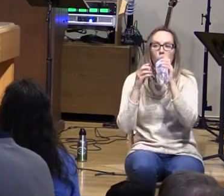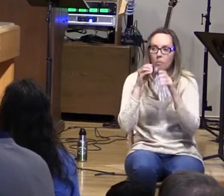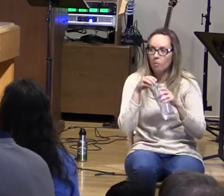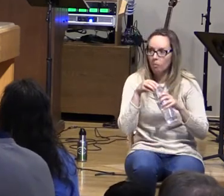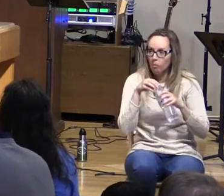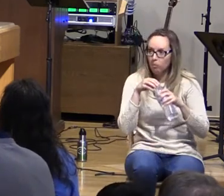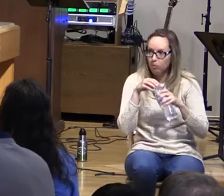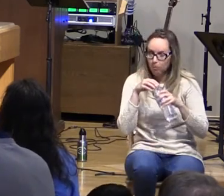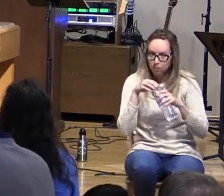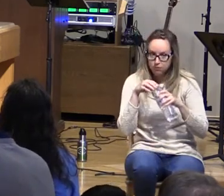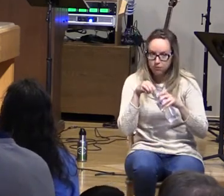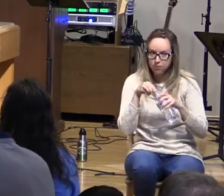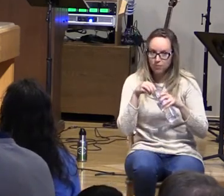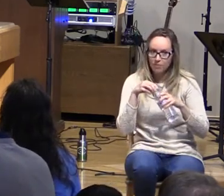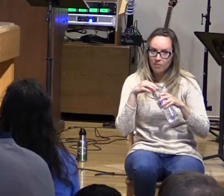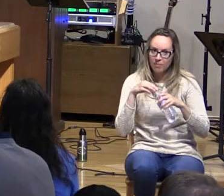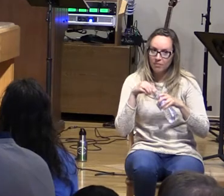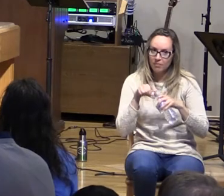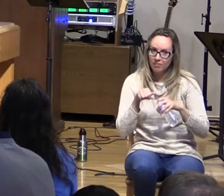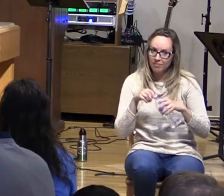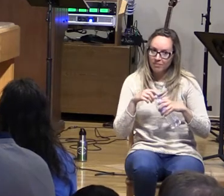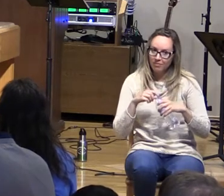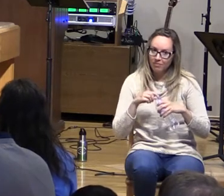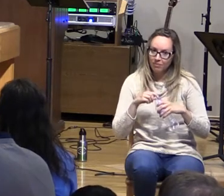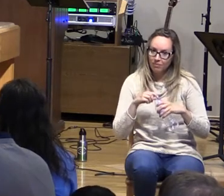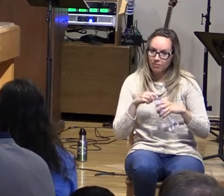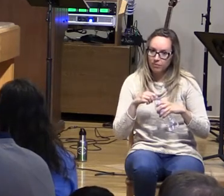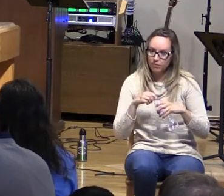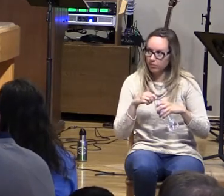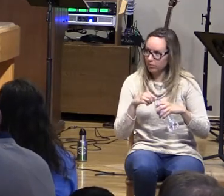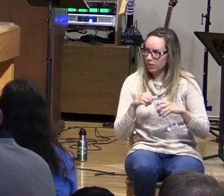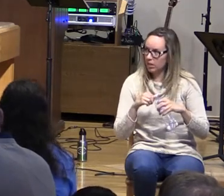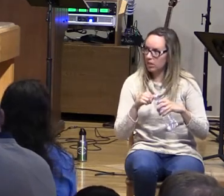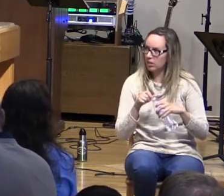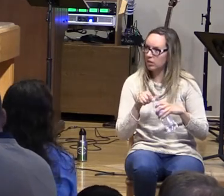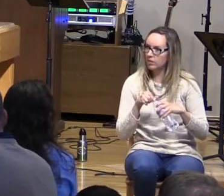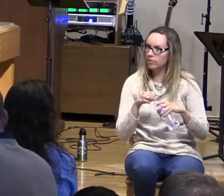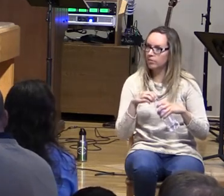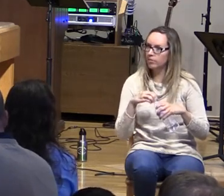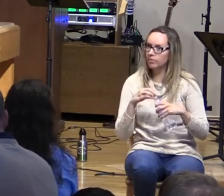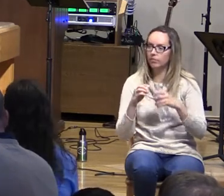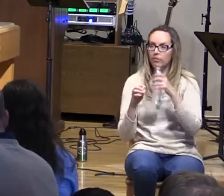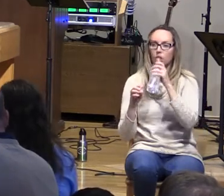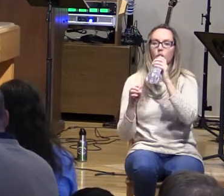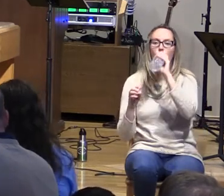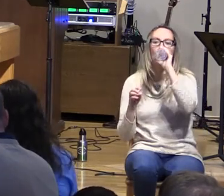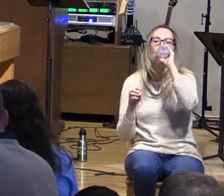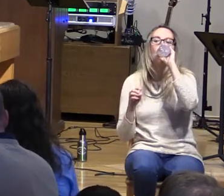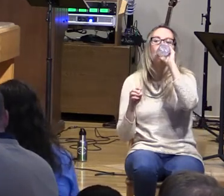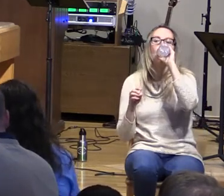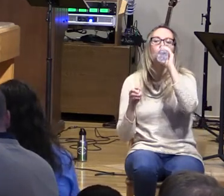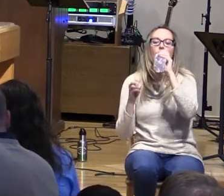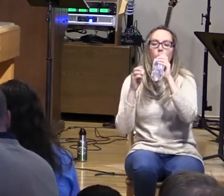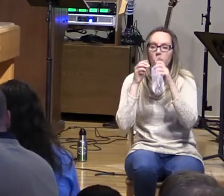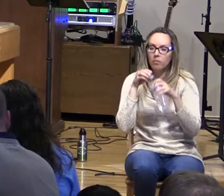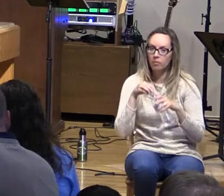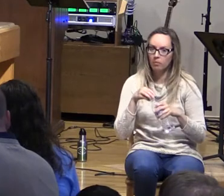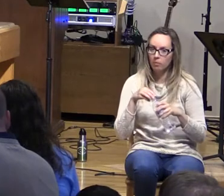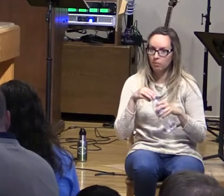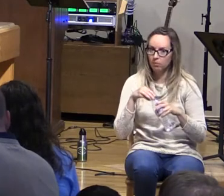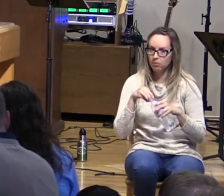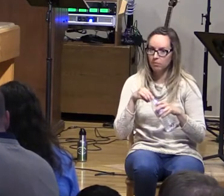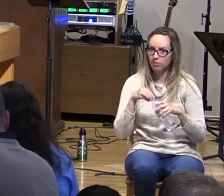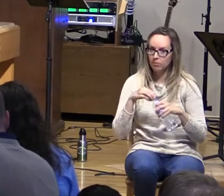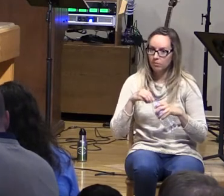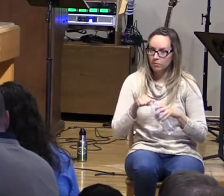I get you to scroll back to the beginning of the questions, and I'll just ask the beginning of the questions. We won't have to go through the whole thing.